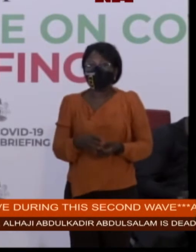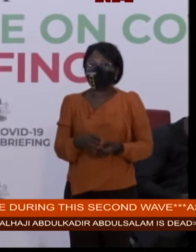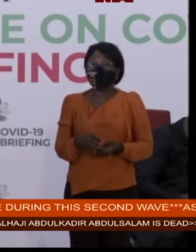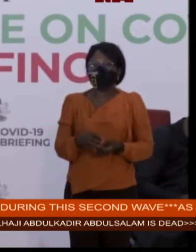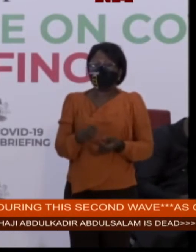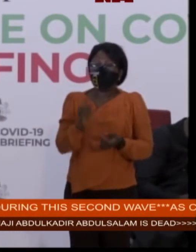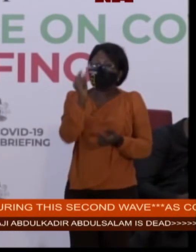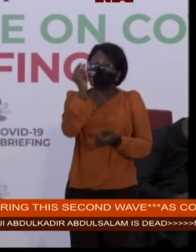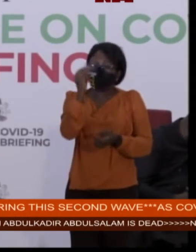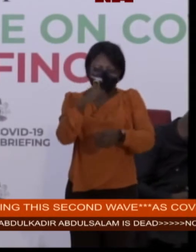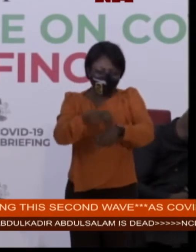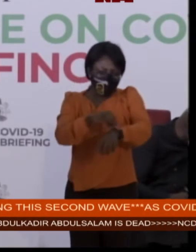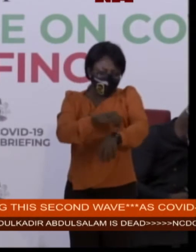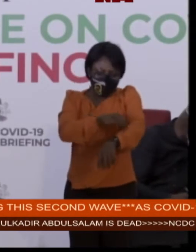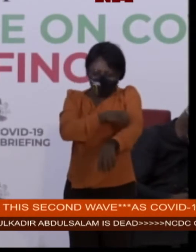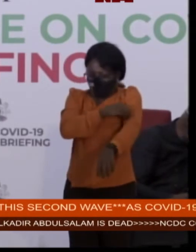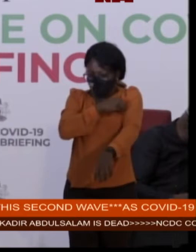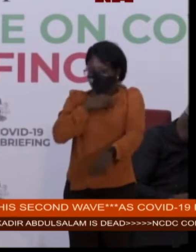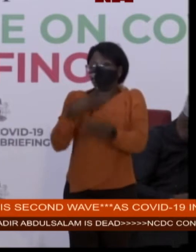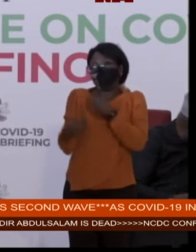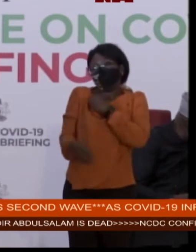measles, what have you.